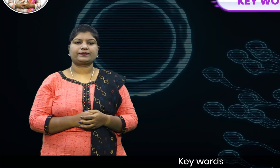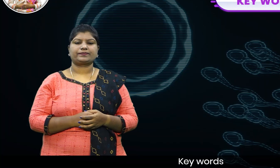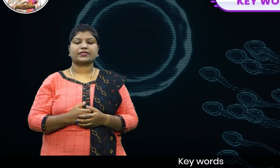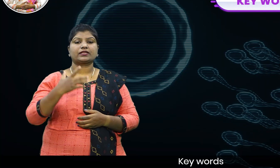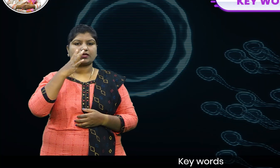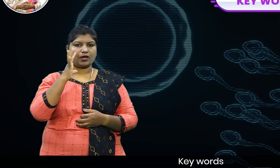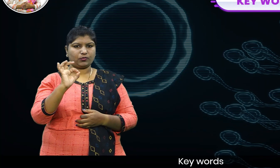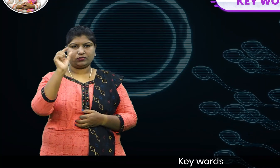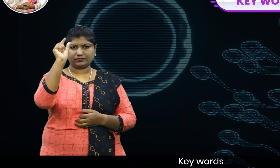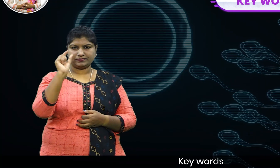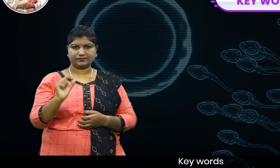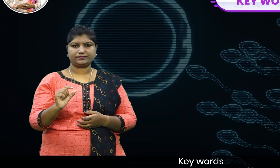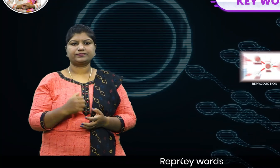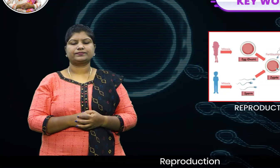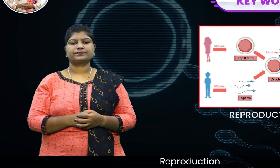Keywords: